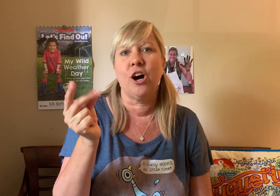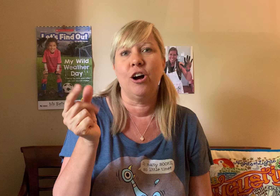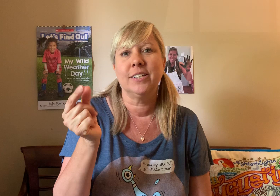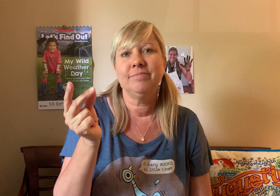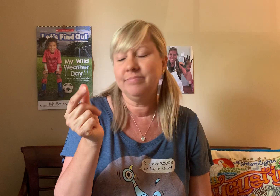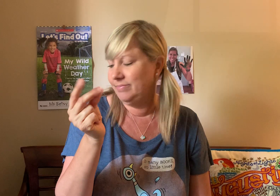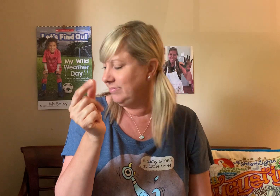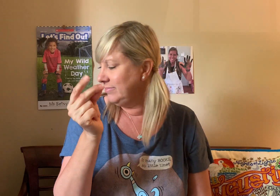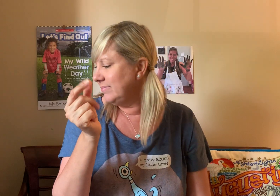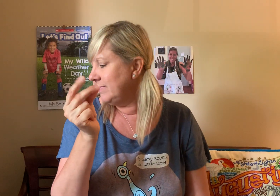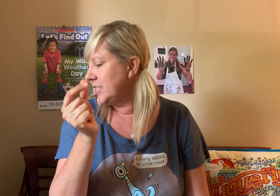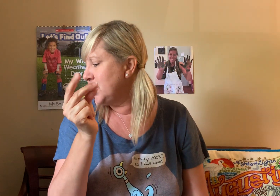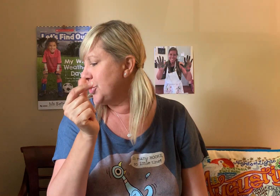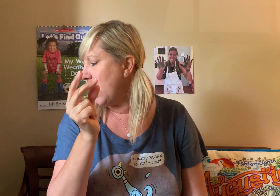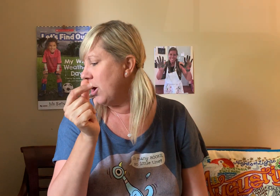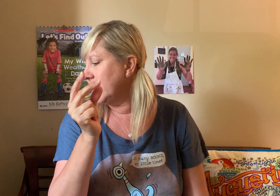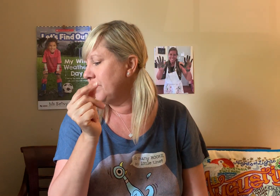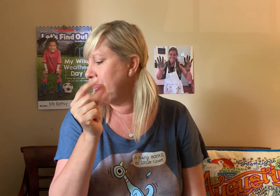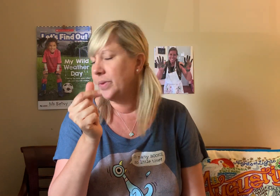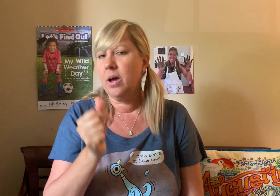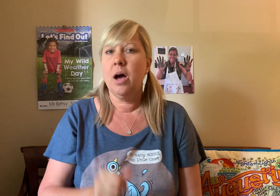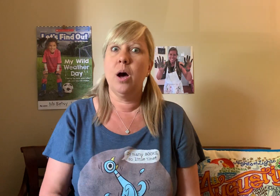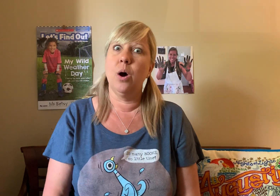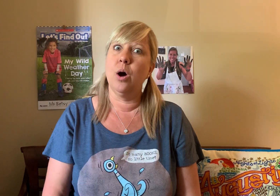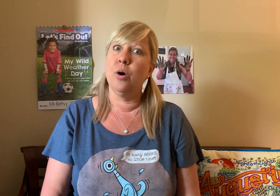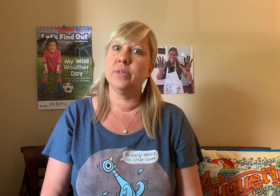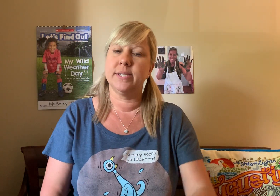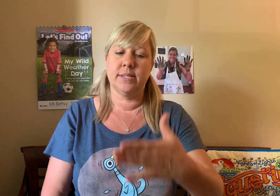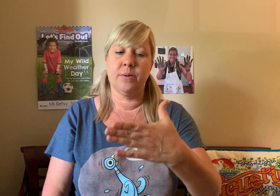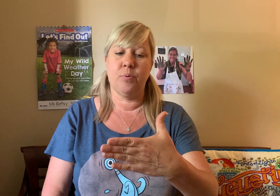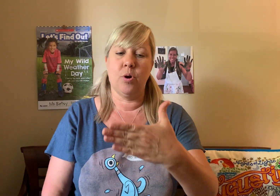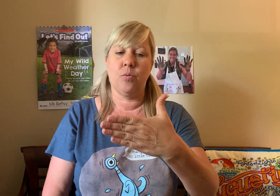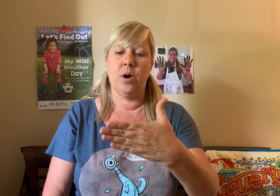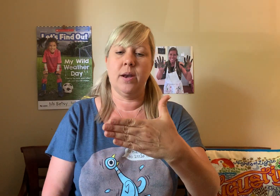dog. Dog. Oh, this is an important one.